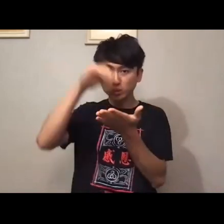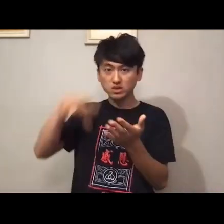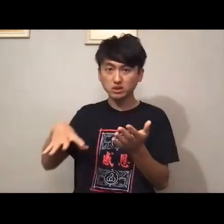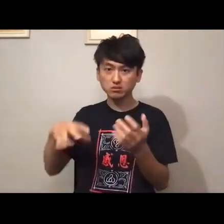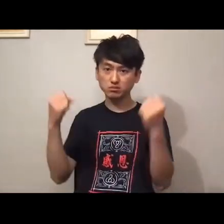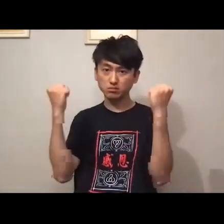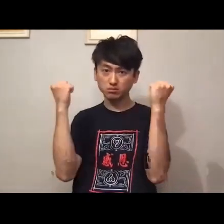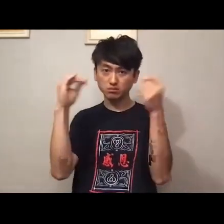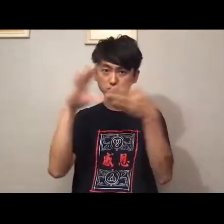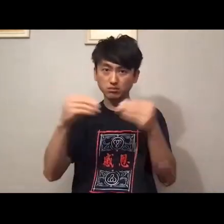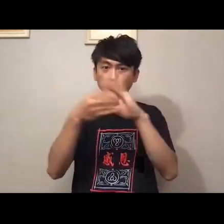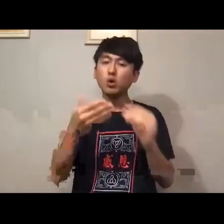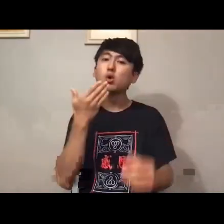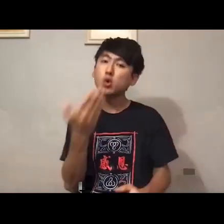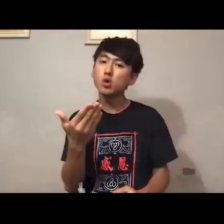room.